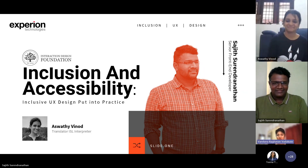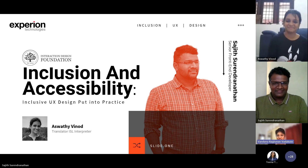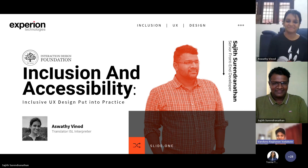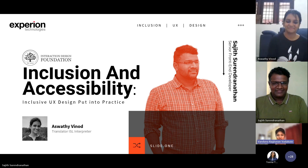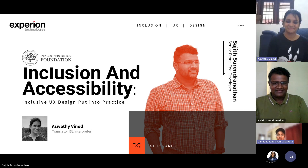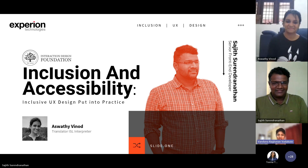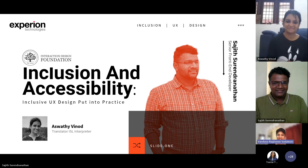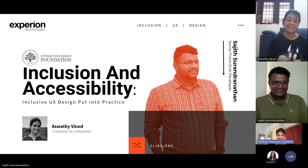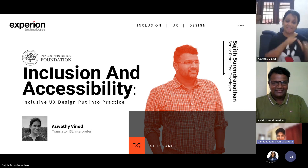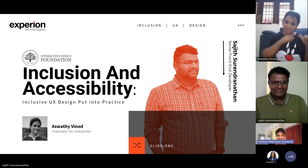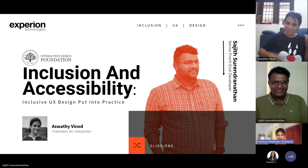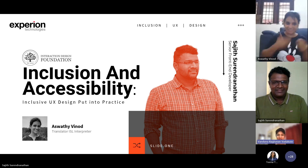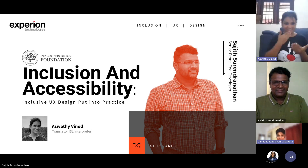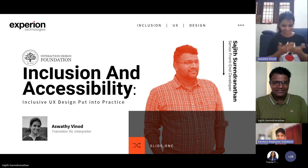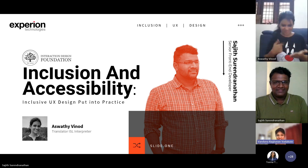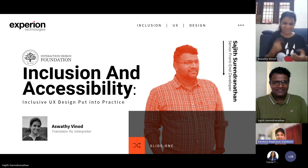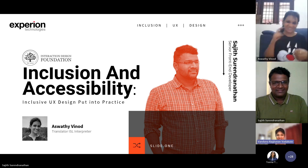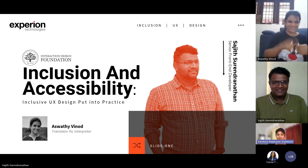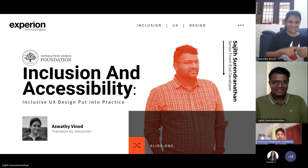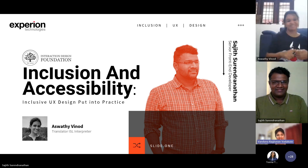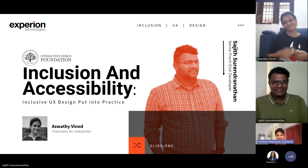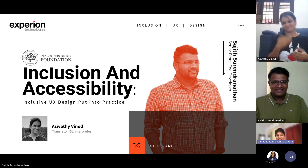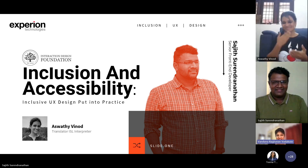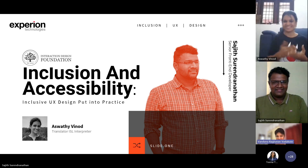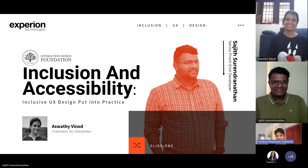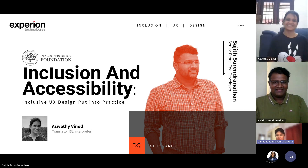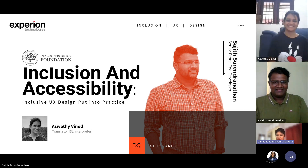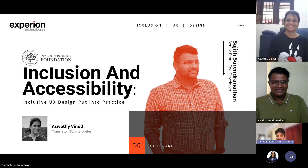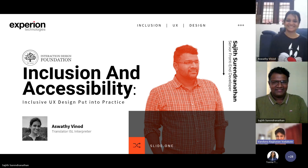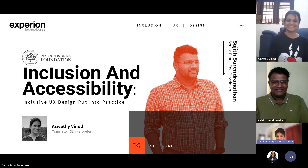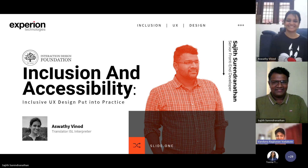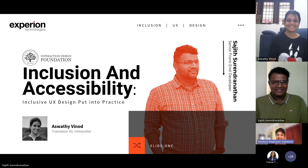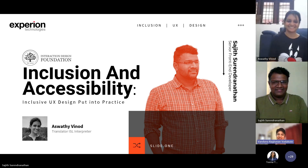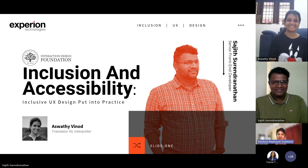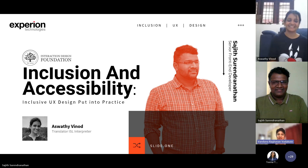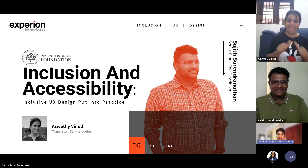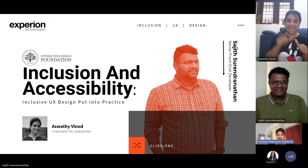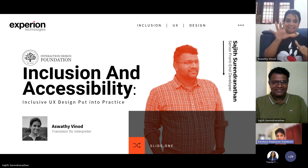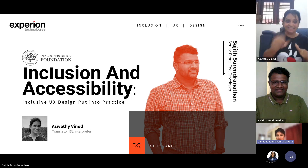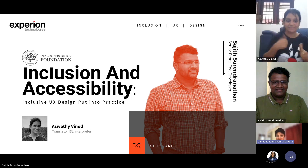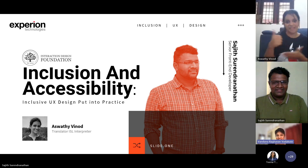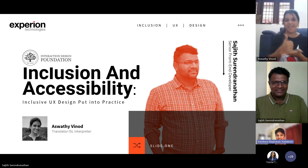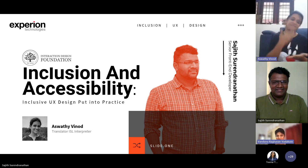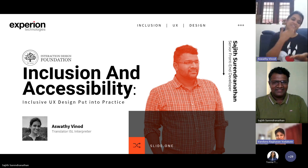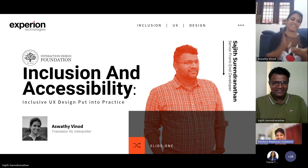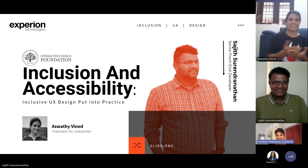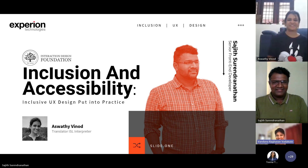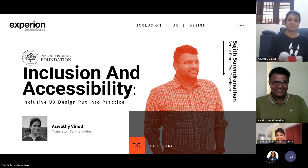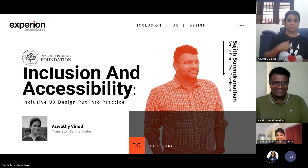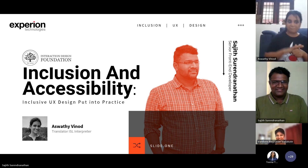Thank you, Aswathy, for joining us today to help us making this session more accessible from your busy